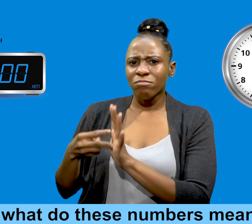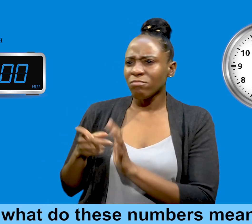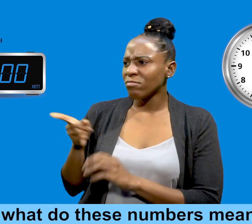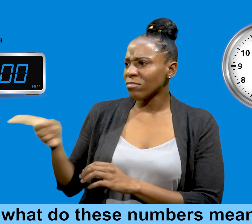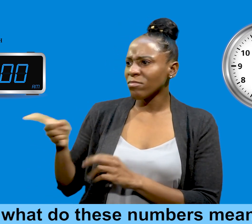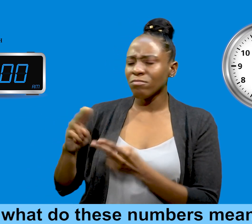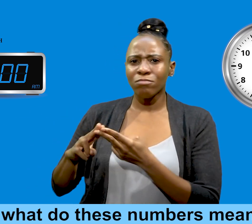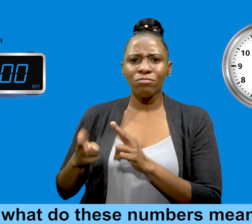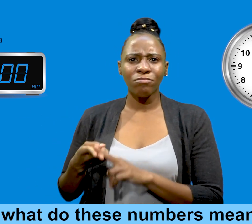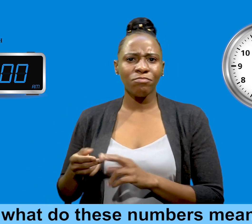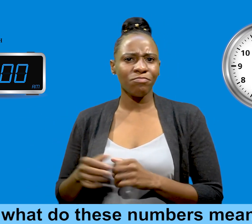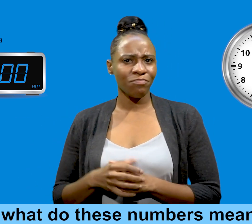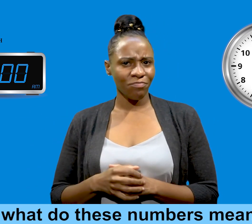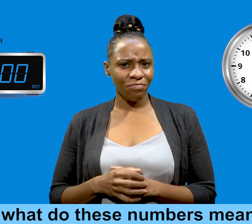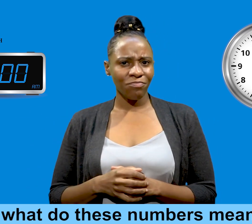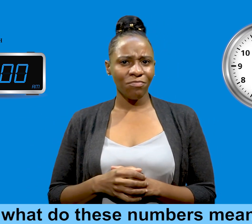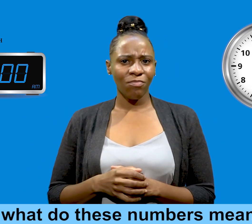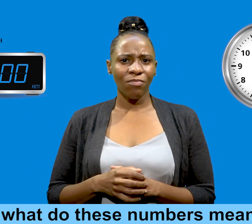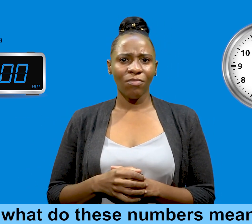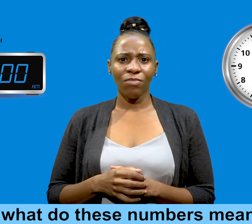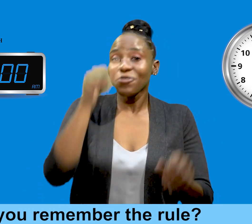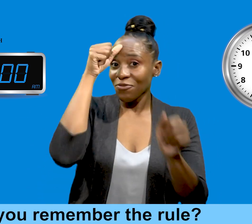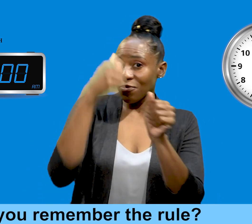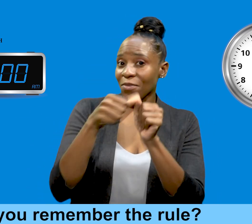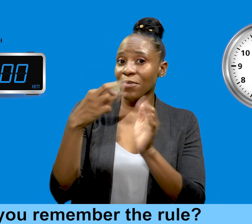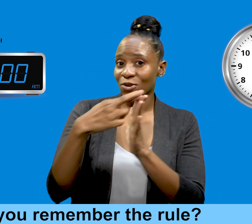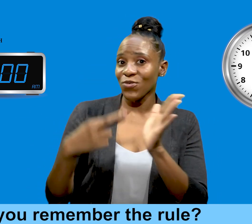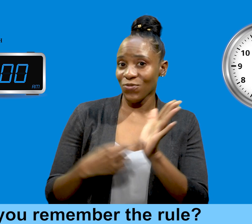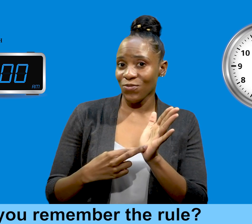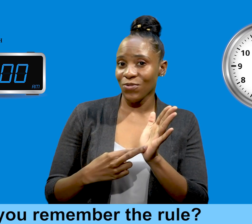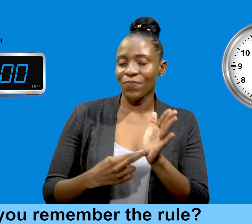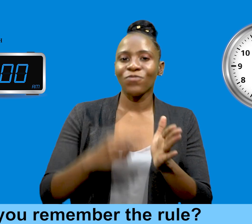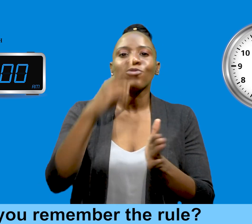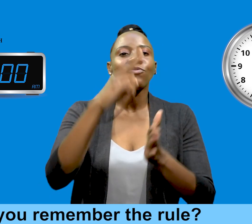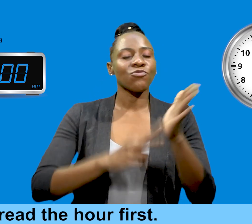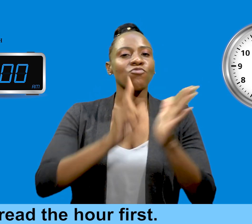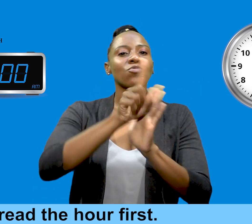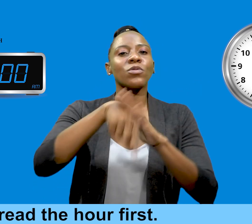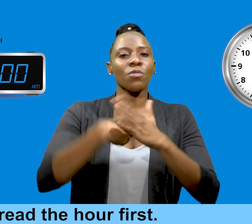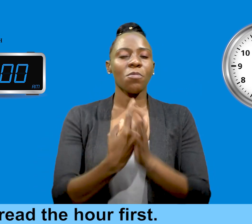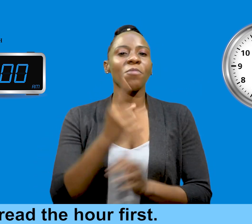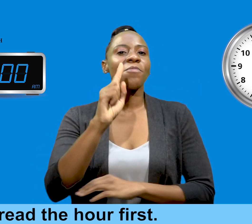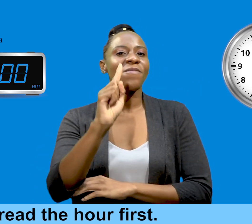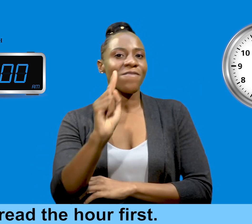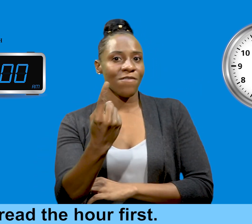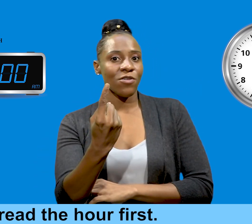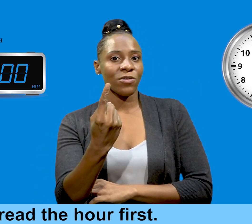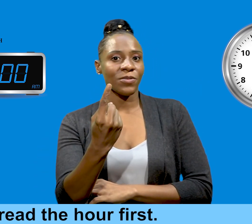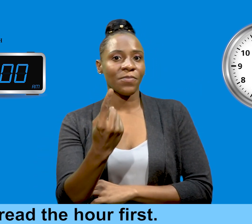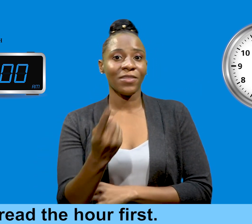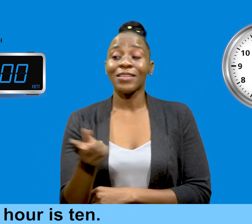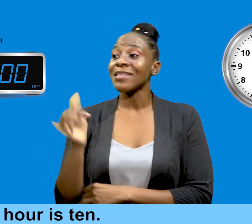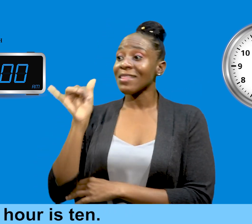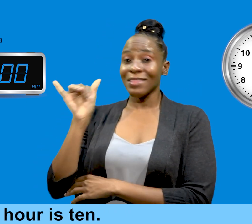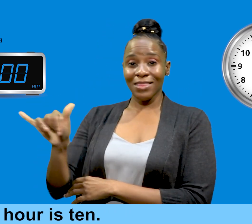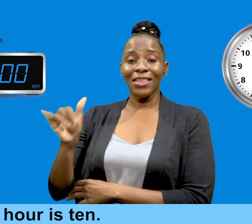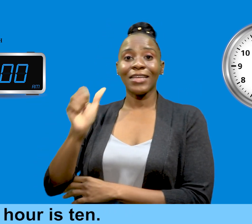But what do these numbers mean? Do you remember the rule? We read the hour first.